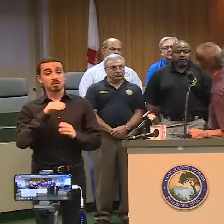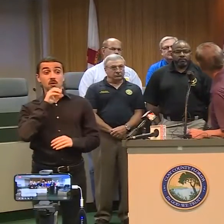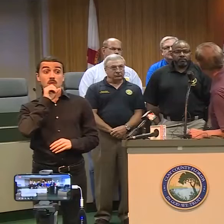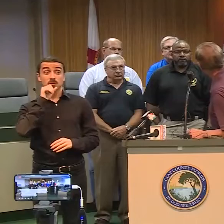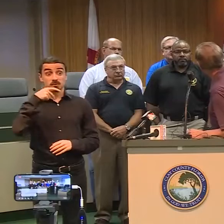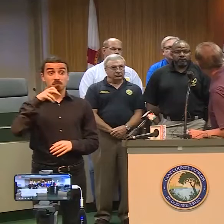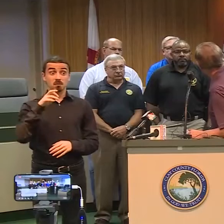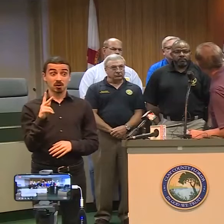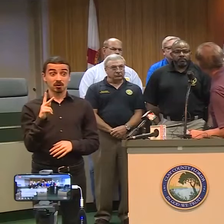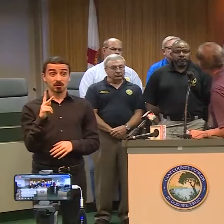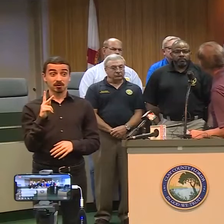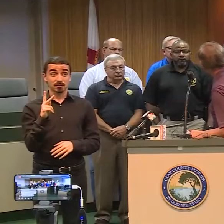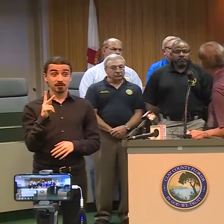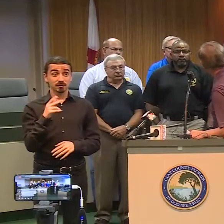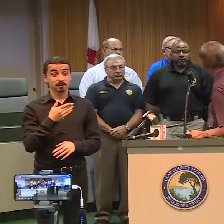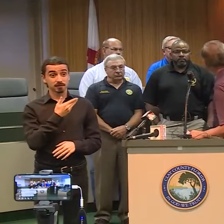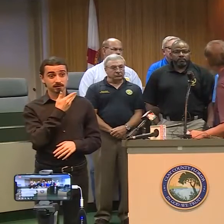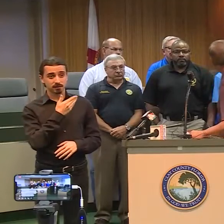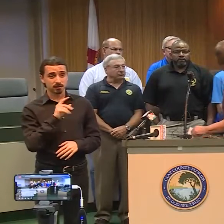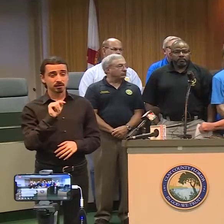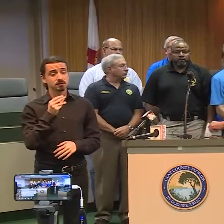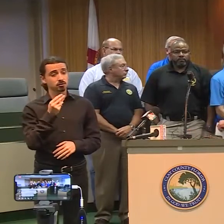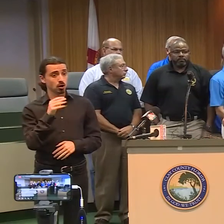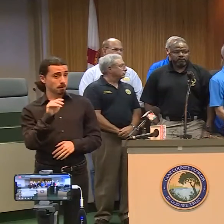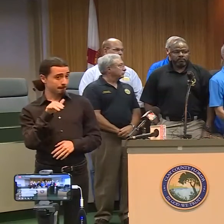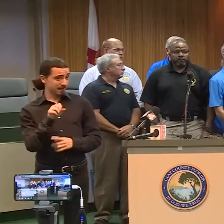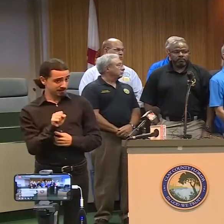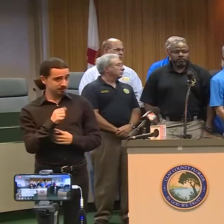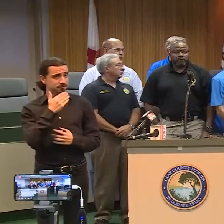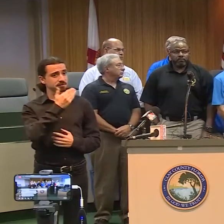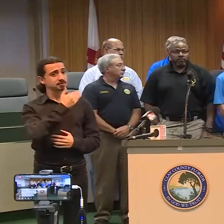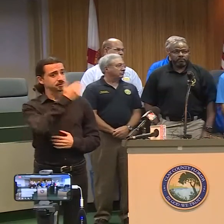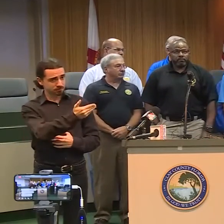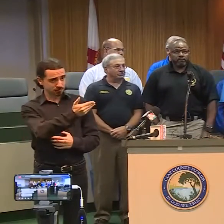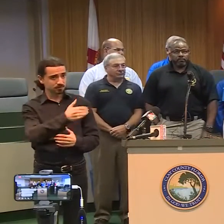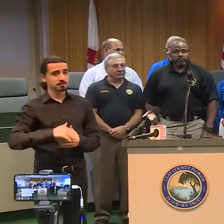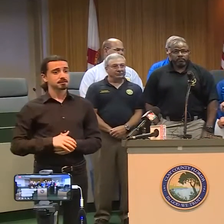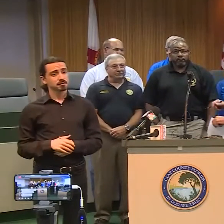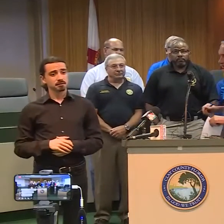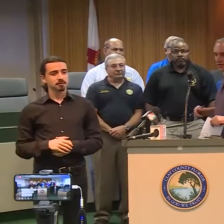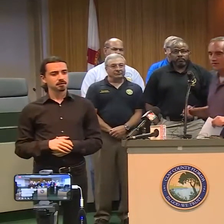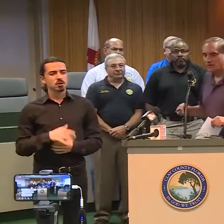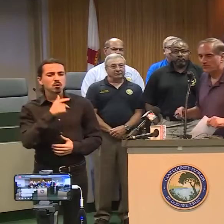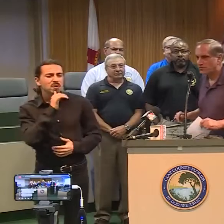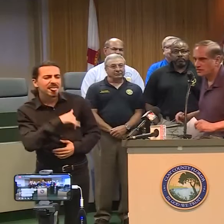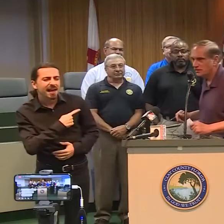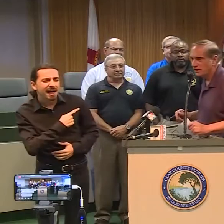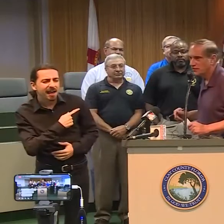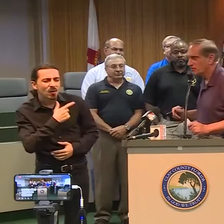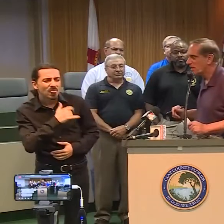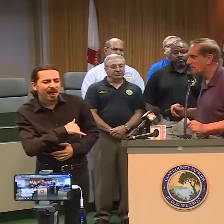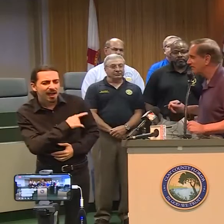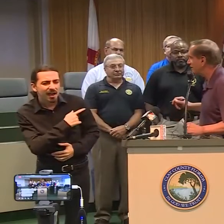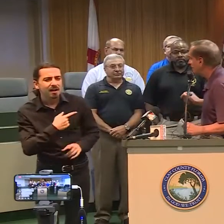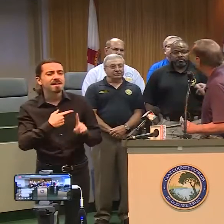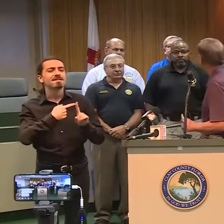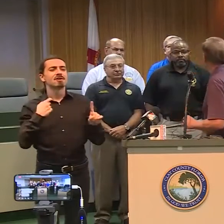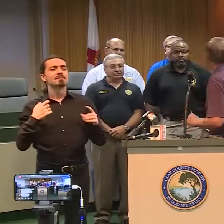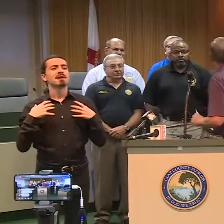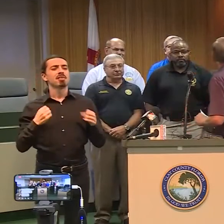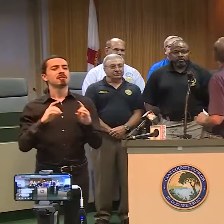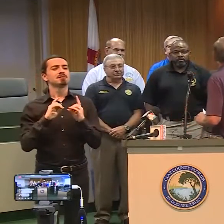Thomas. You've got, who's that, Nicole? Heather Huffman from the health department,